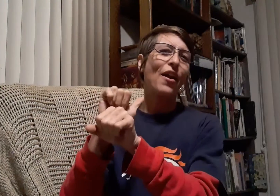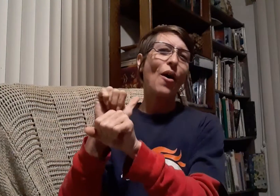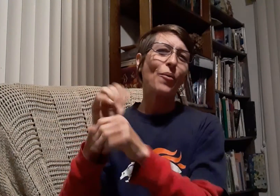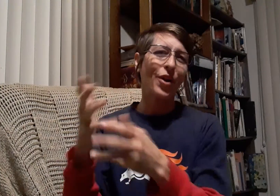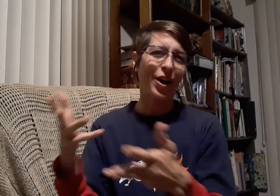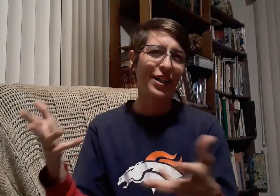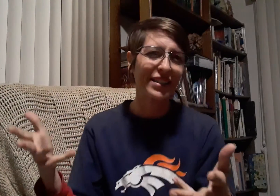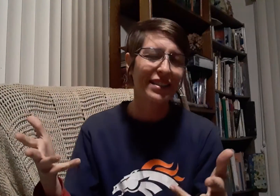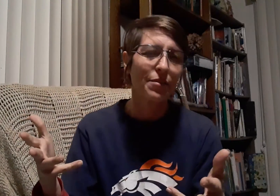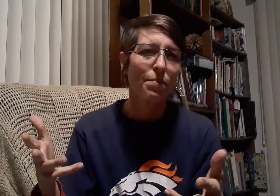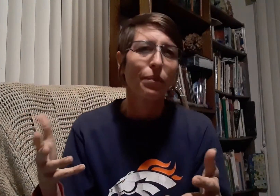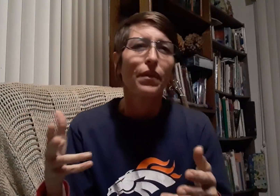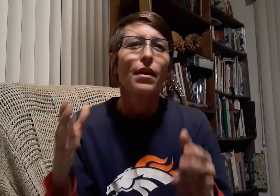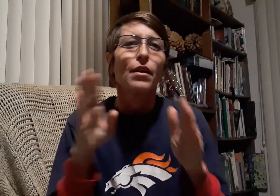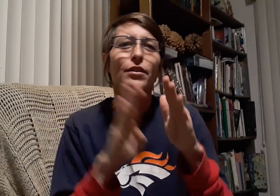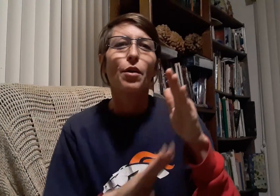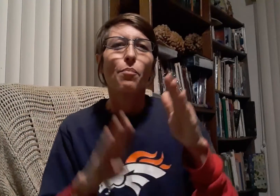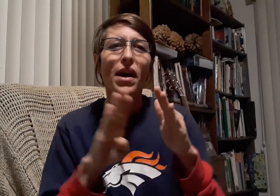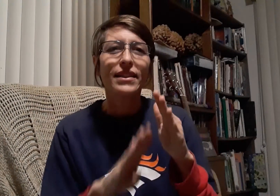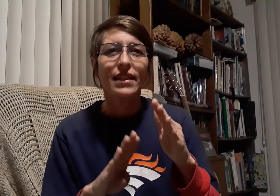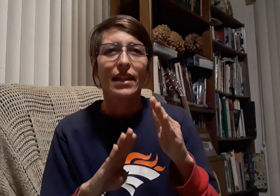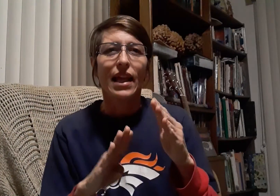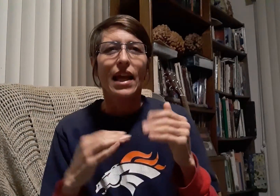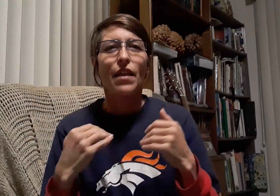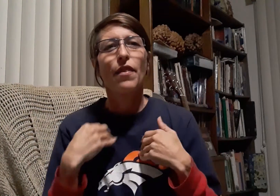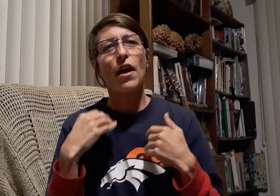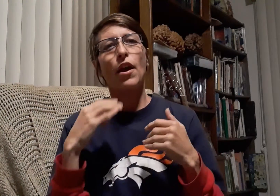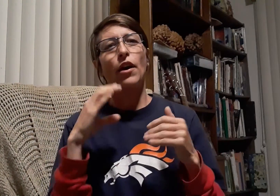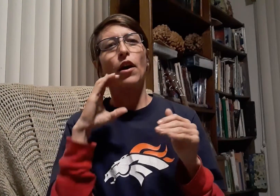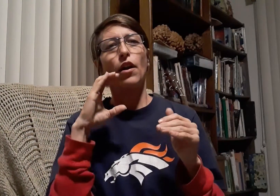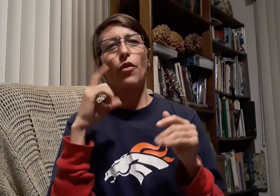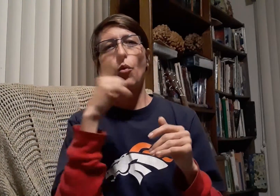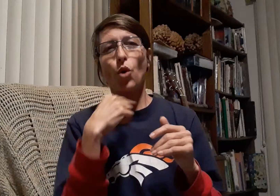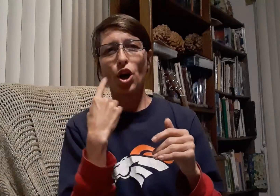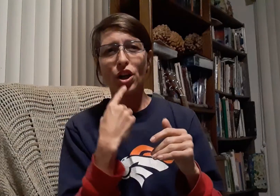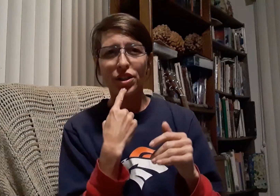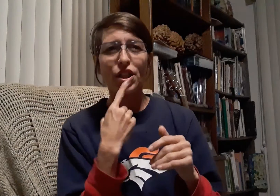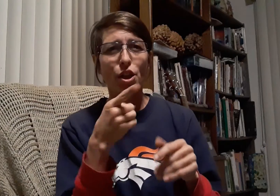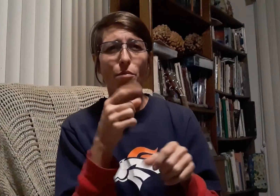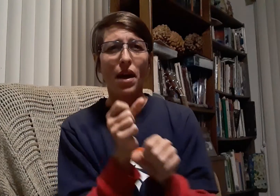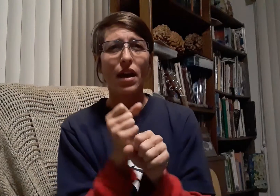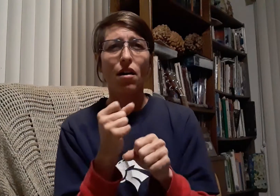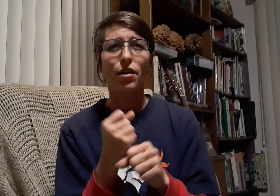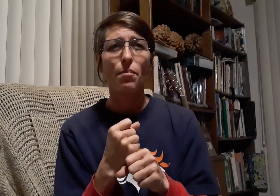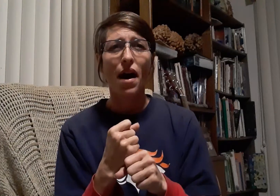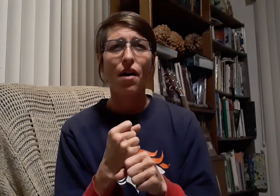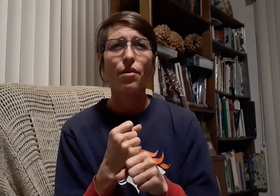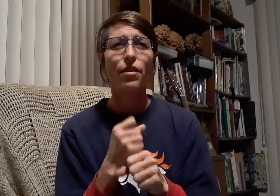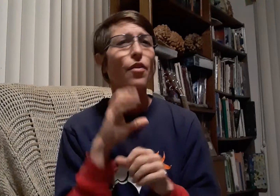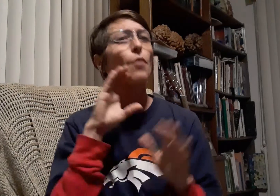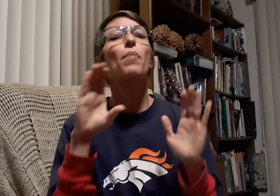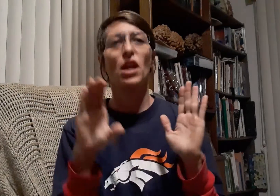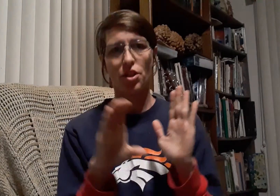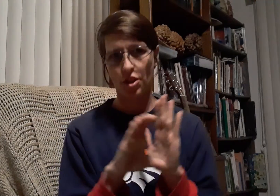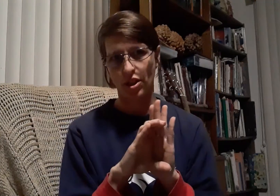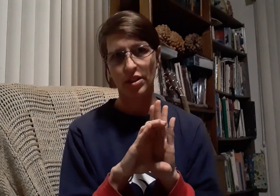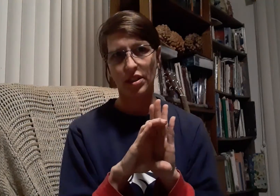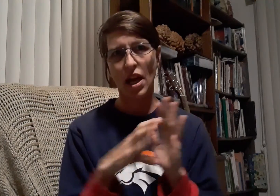all works. So basically, the words that you make on your mouth, they're pictures. And